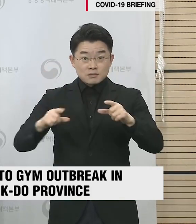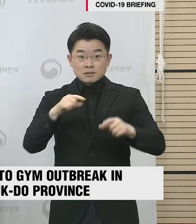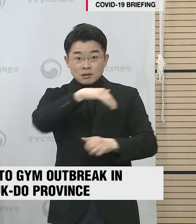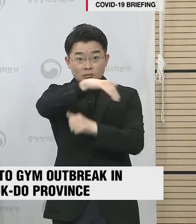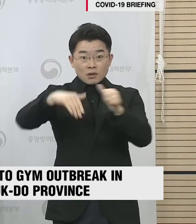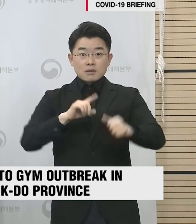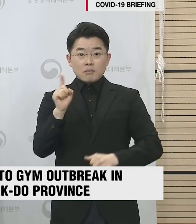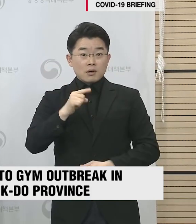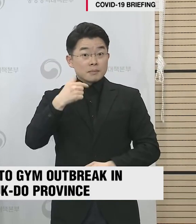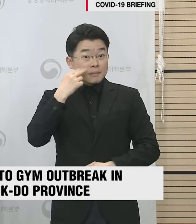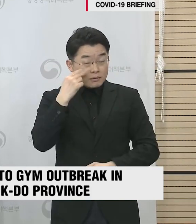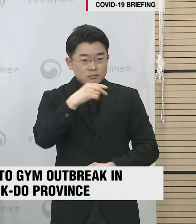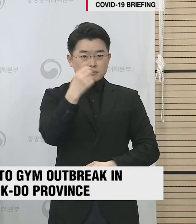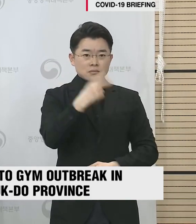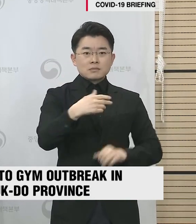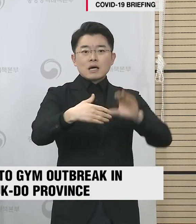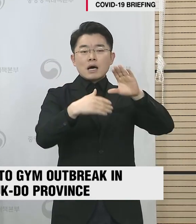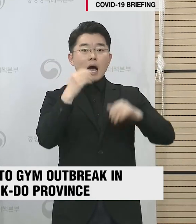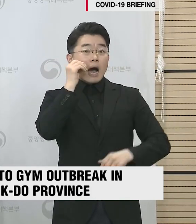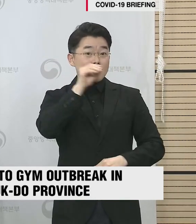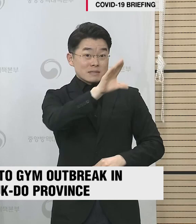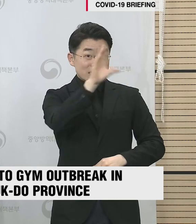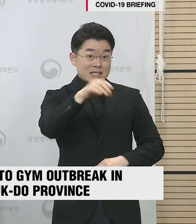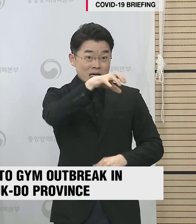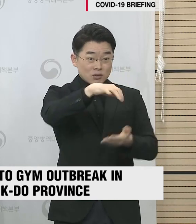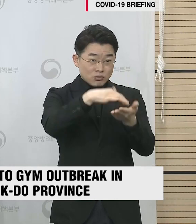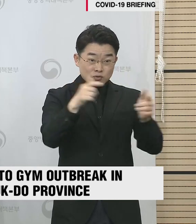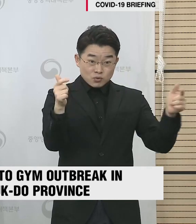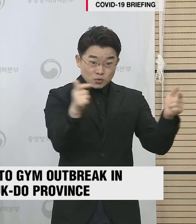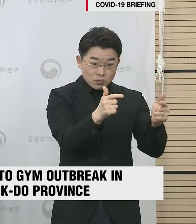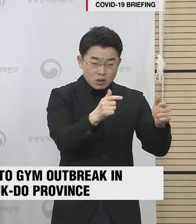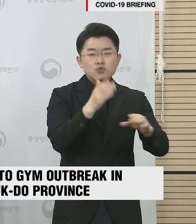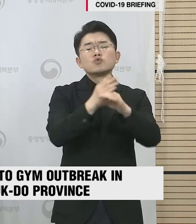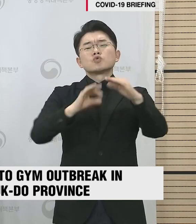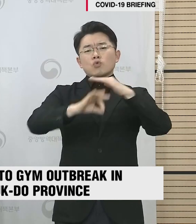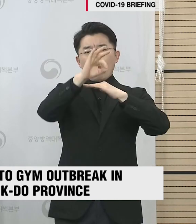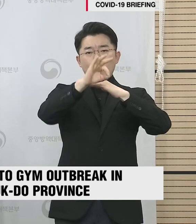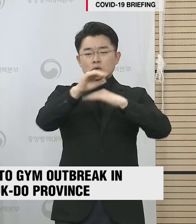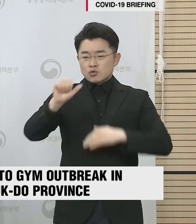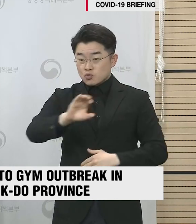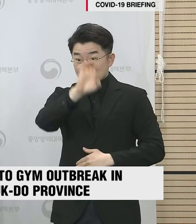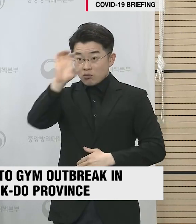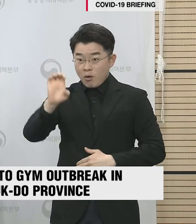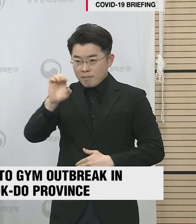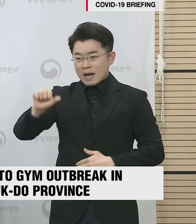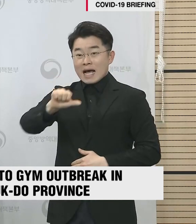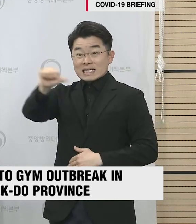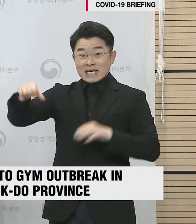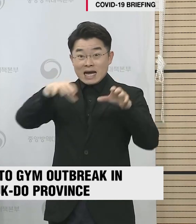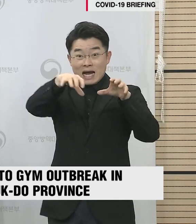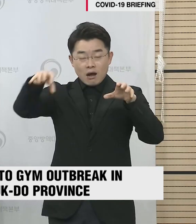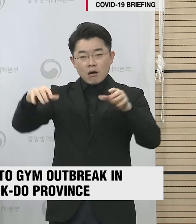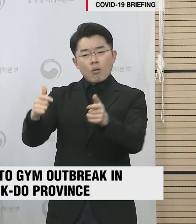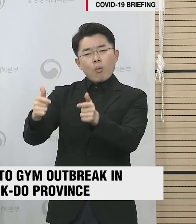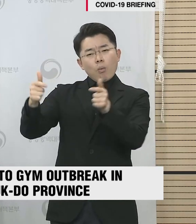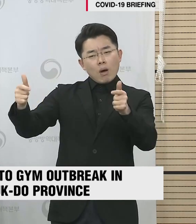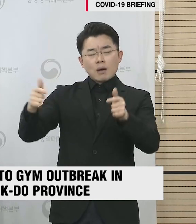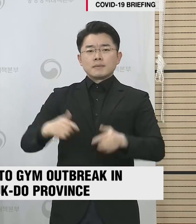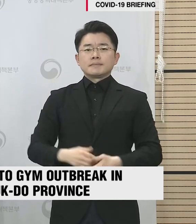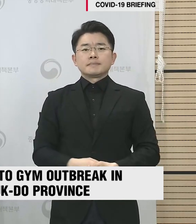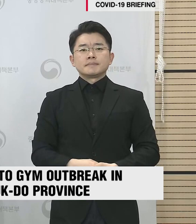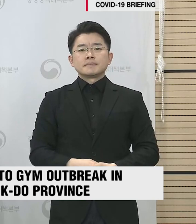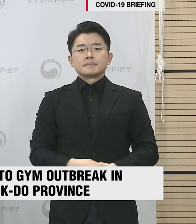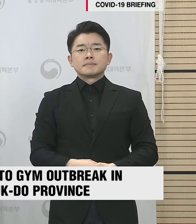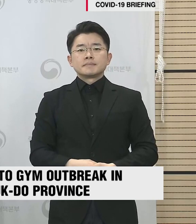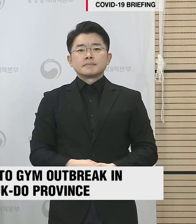data of the daily tally. And in U.S. and Africa, we have seen a slight decline in the new cases. However, Europe,